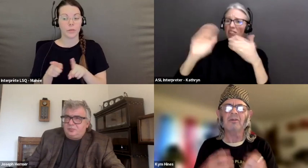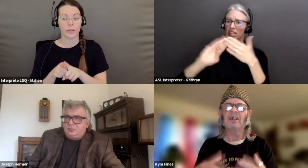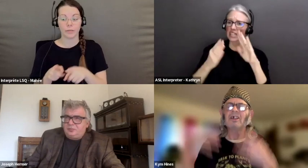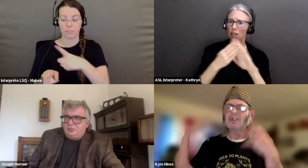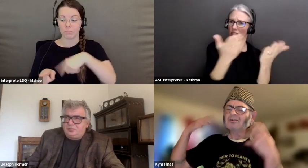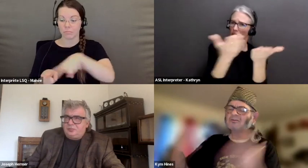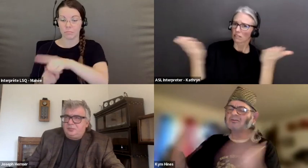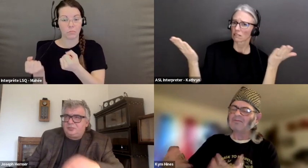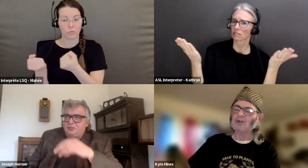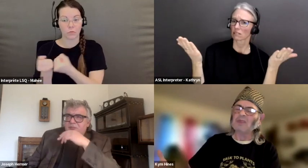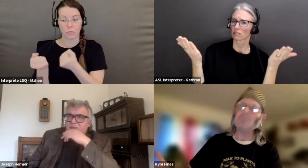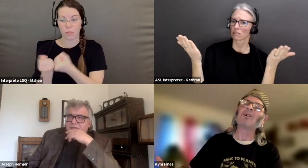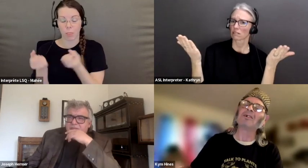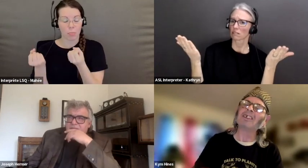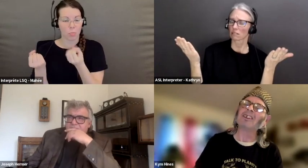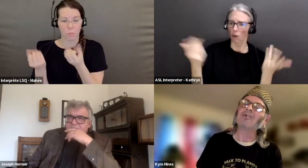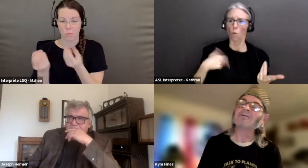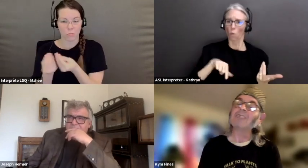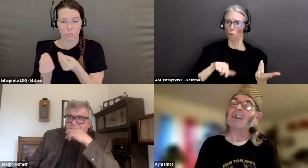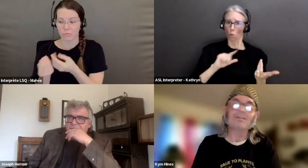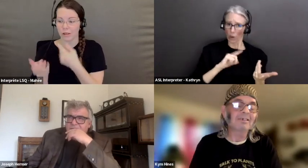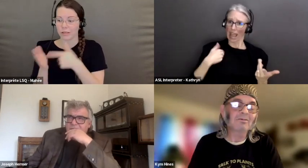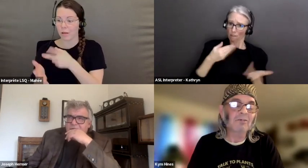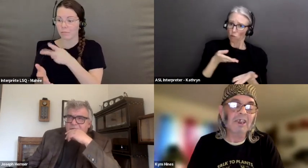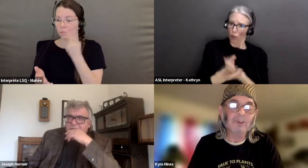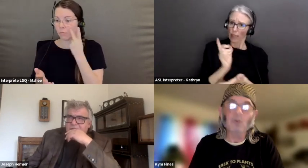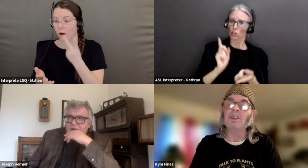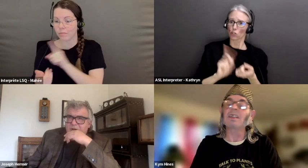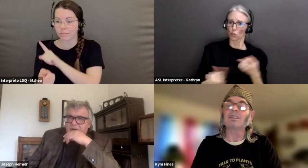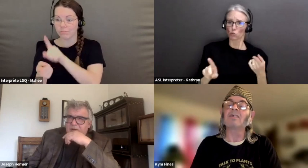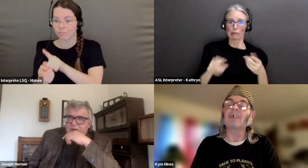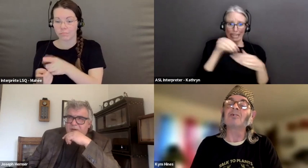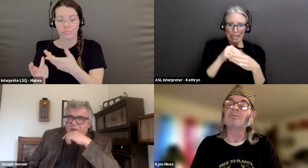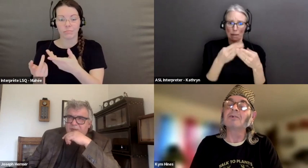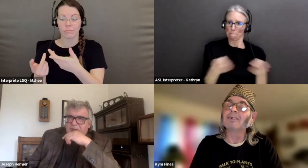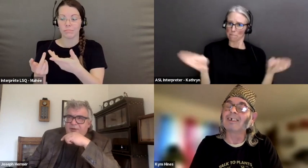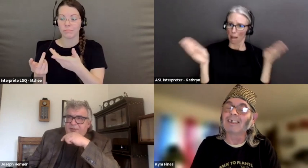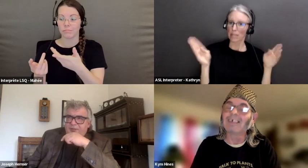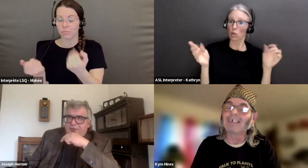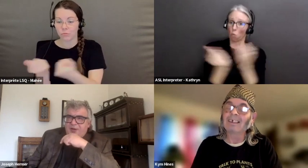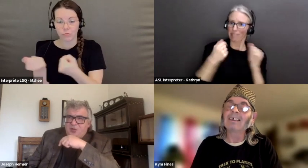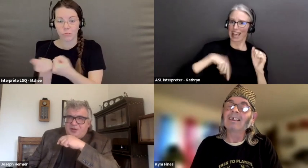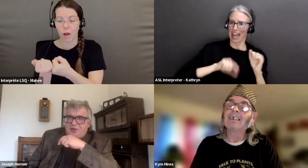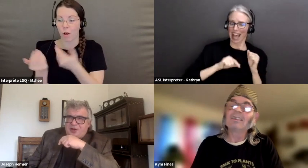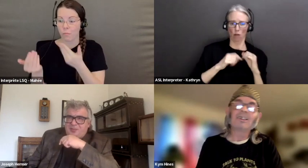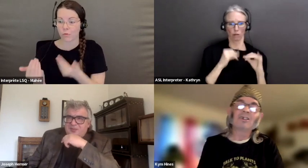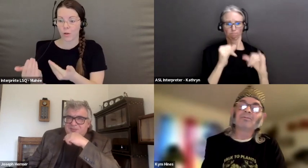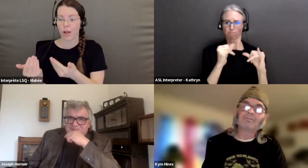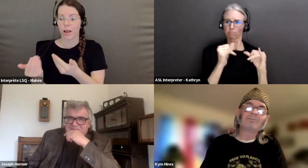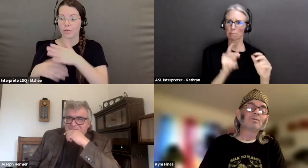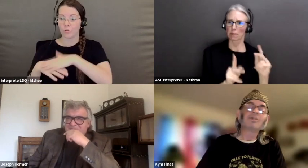human fellow people, you know. Yeah, we need support to get to do that. Thanks so much,